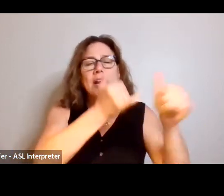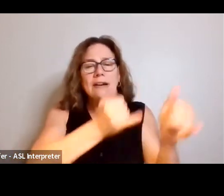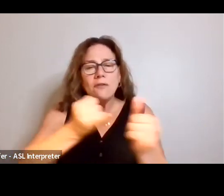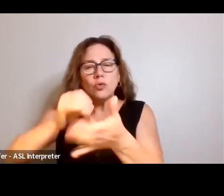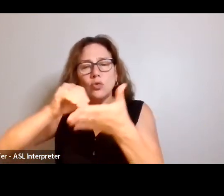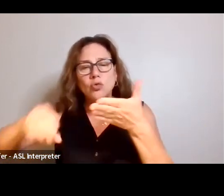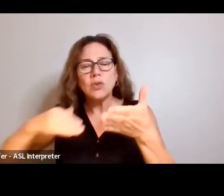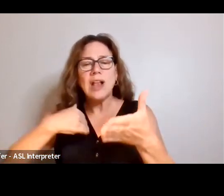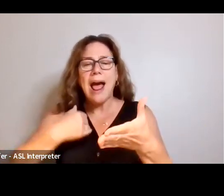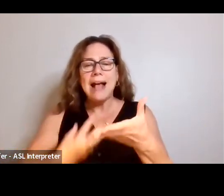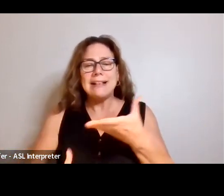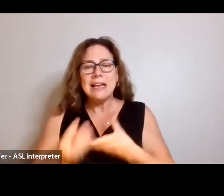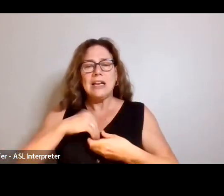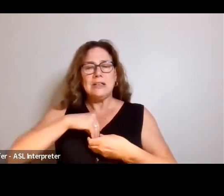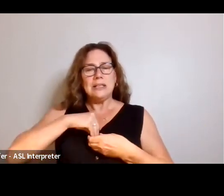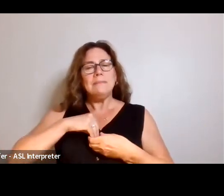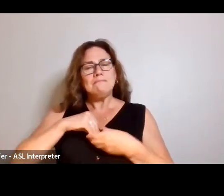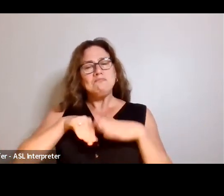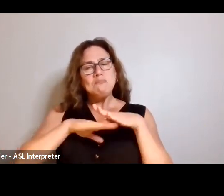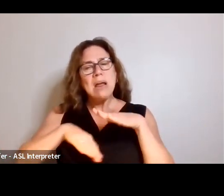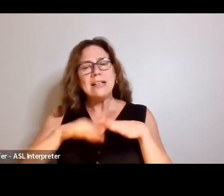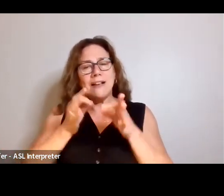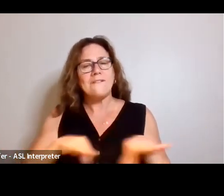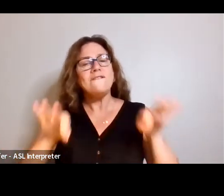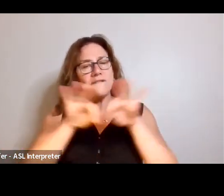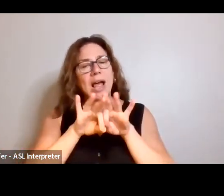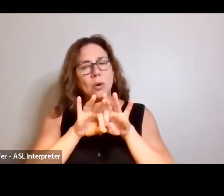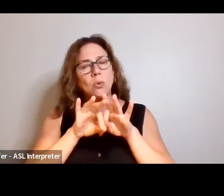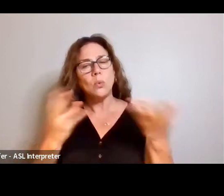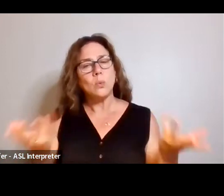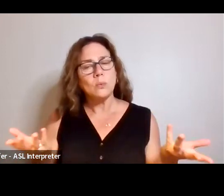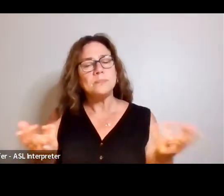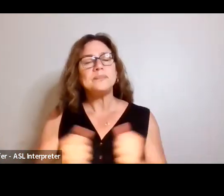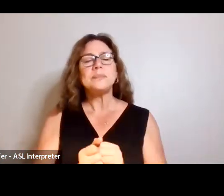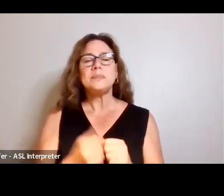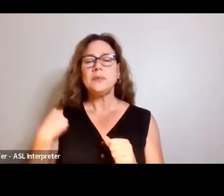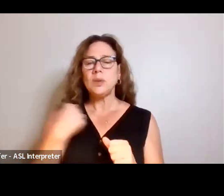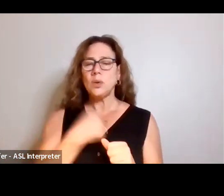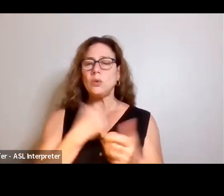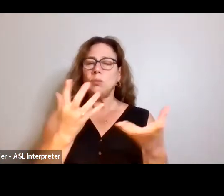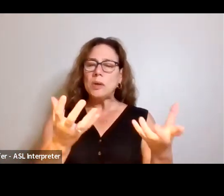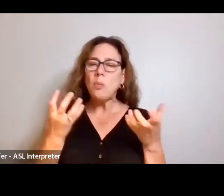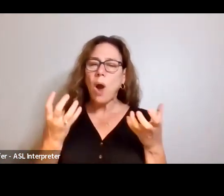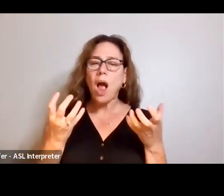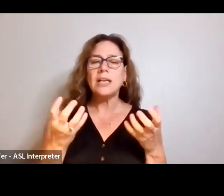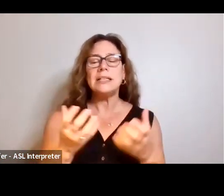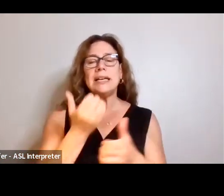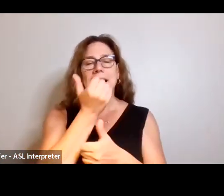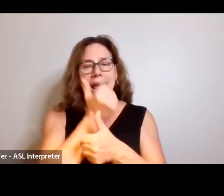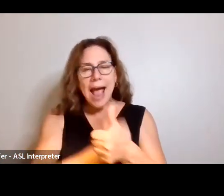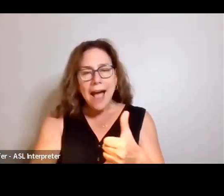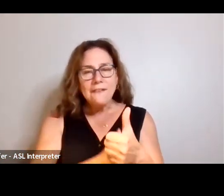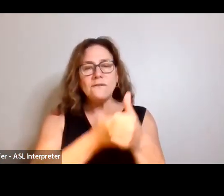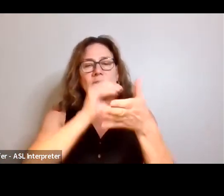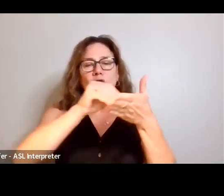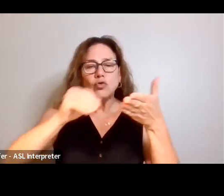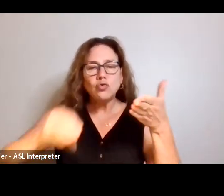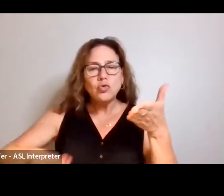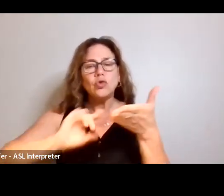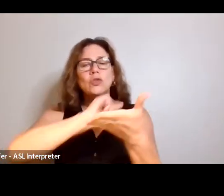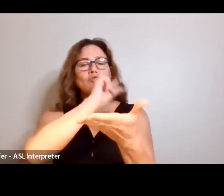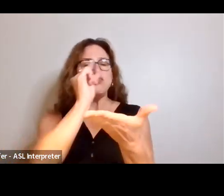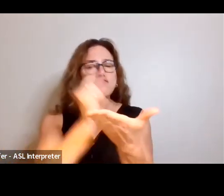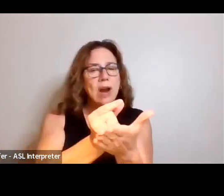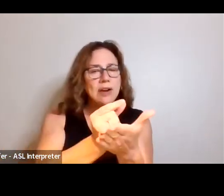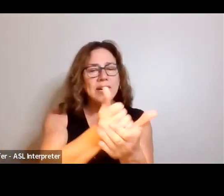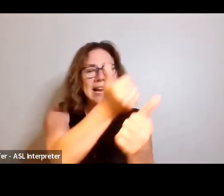that, and it leads to our what. We want every single student to graduate and every